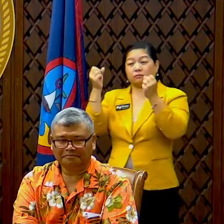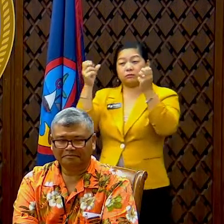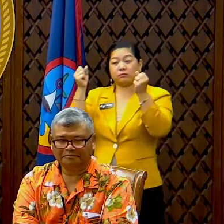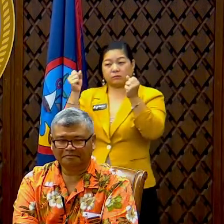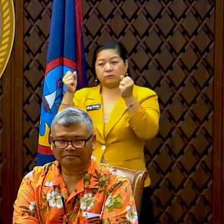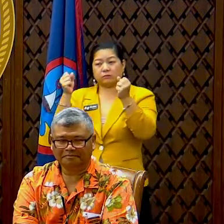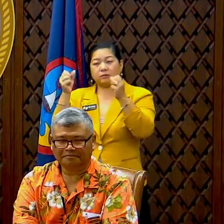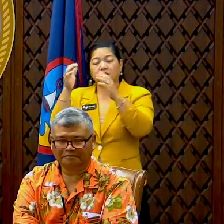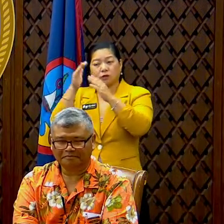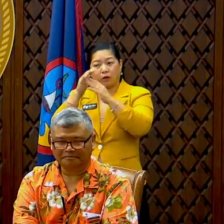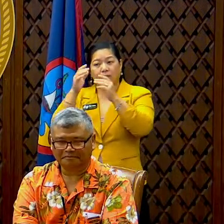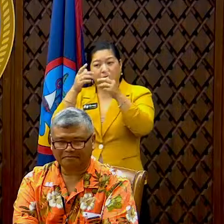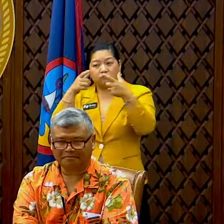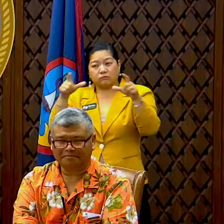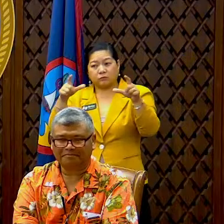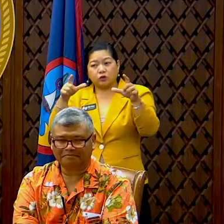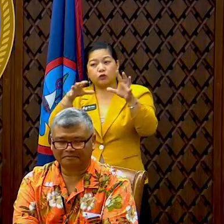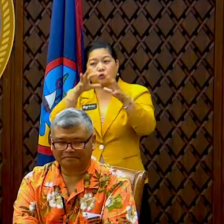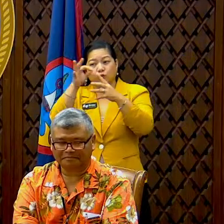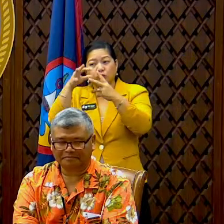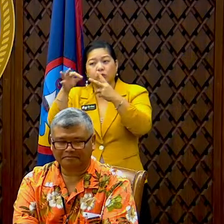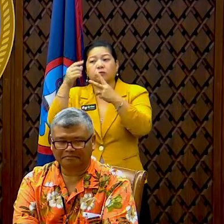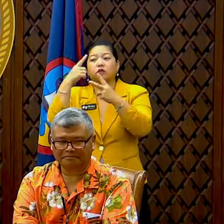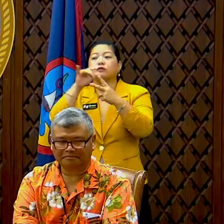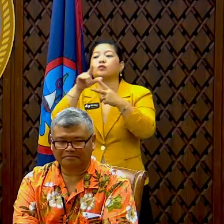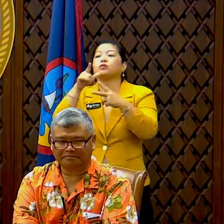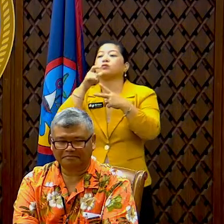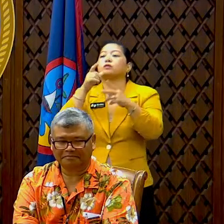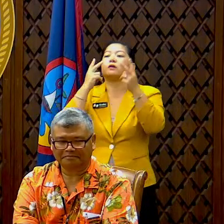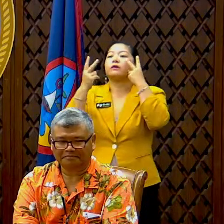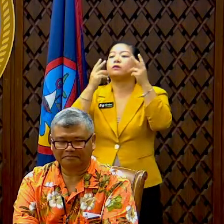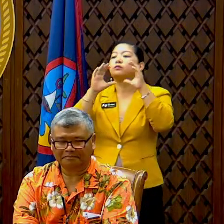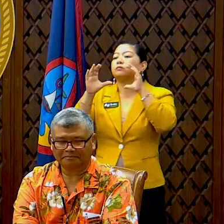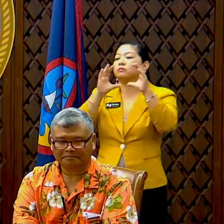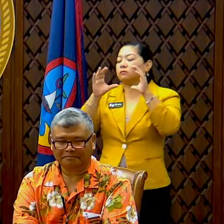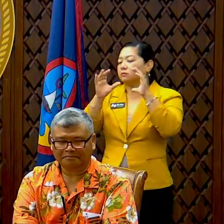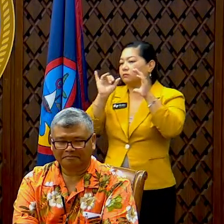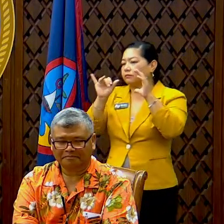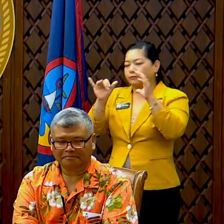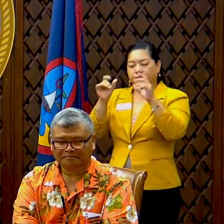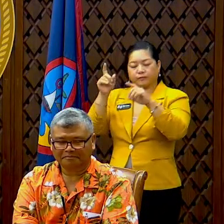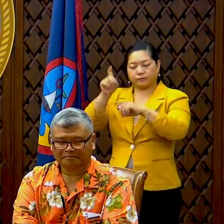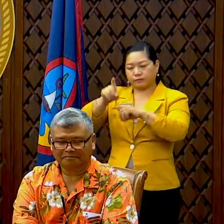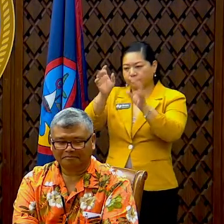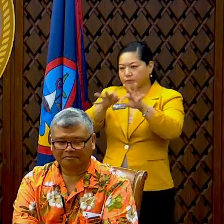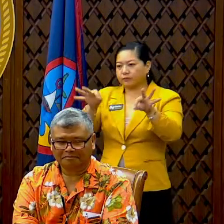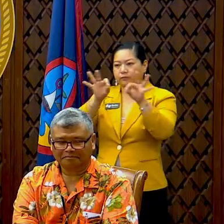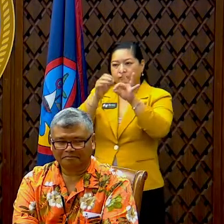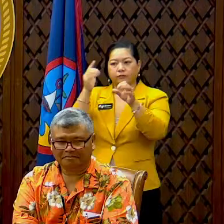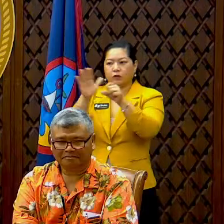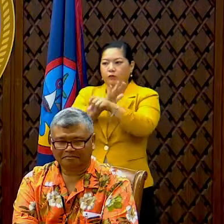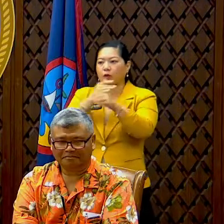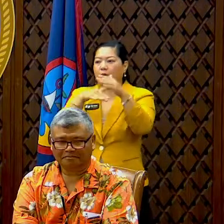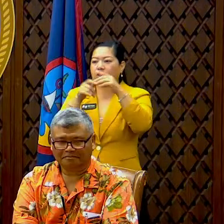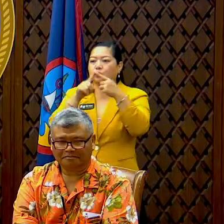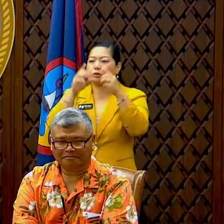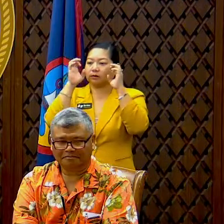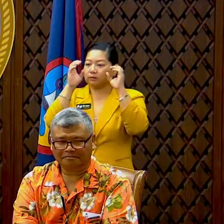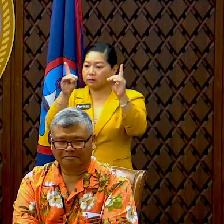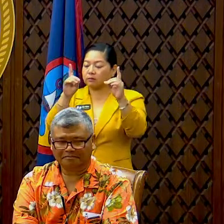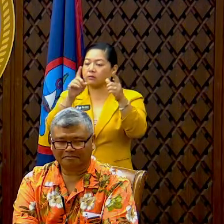a primary language, for whom visual communication is essential for full access to